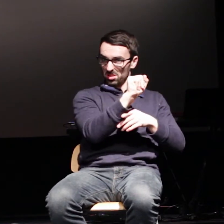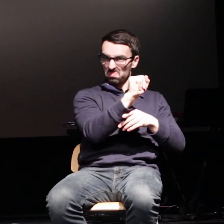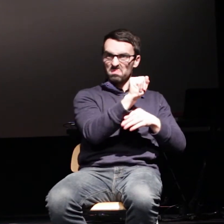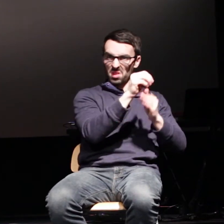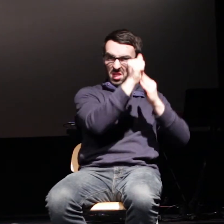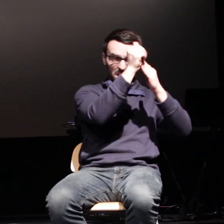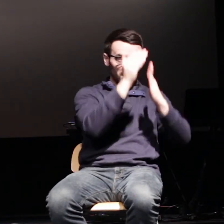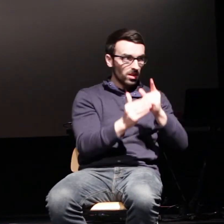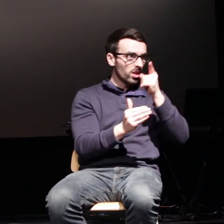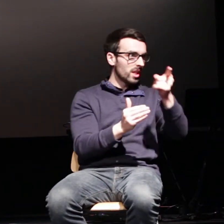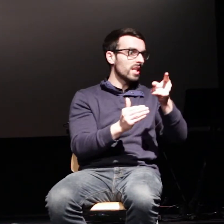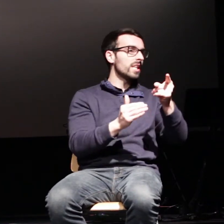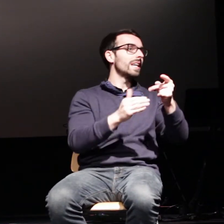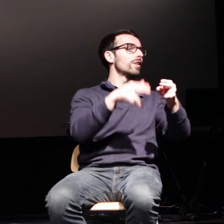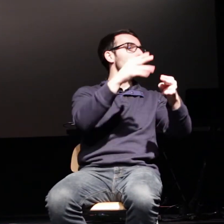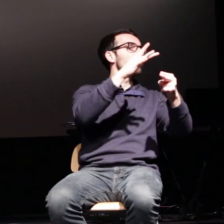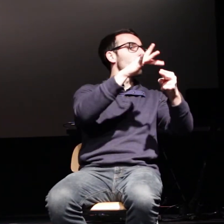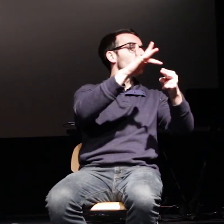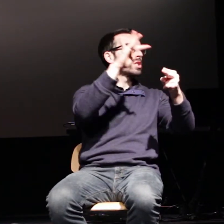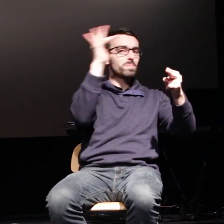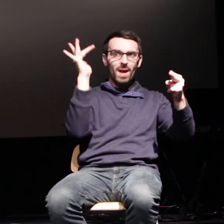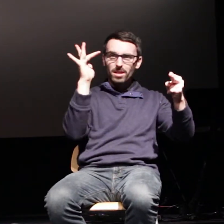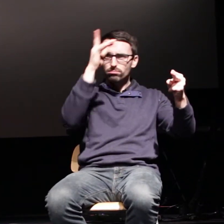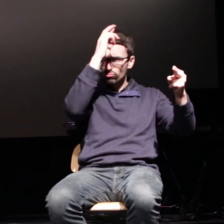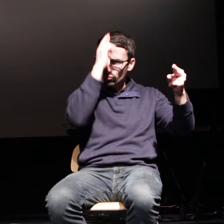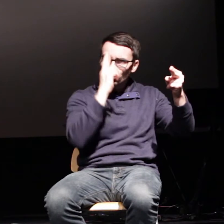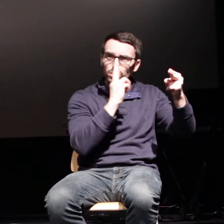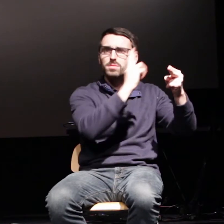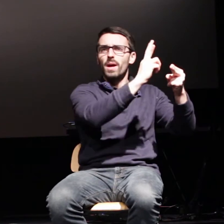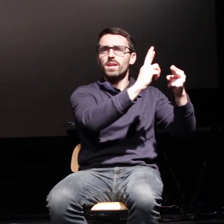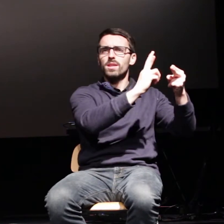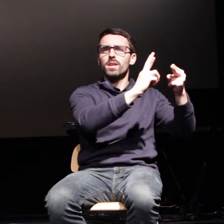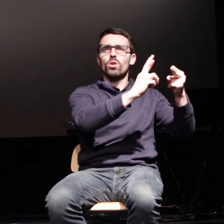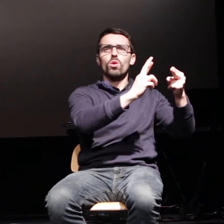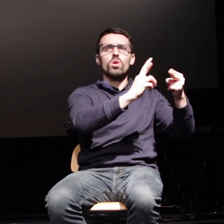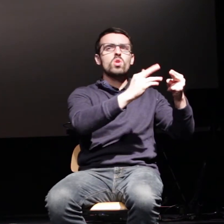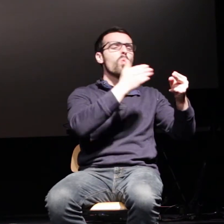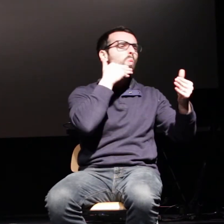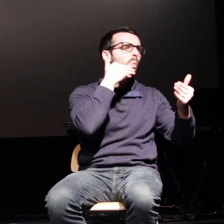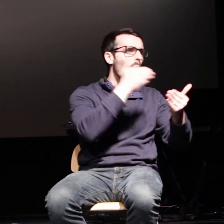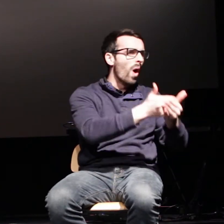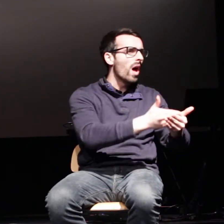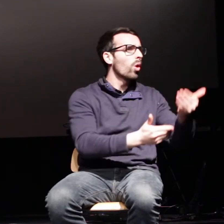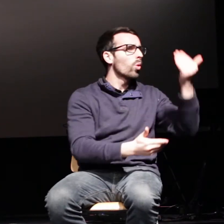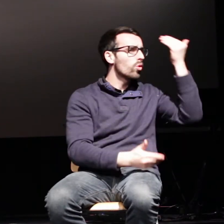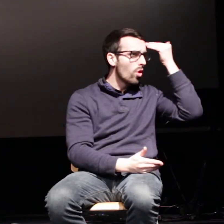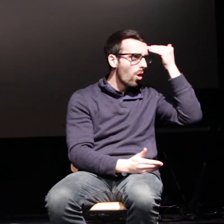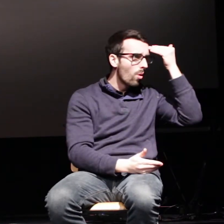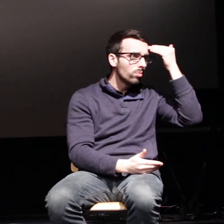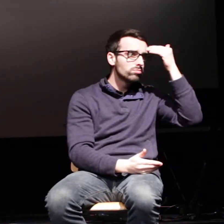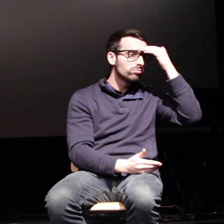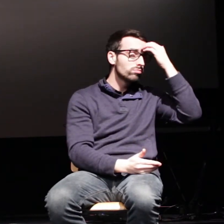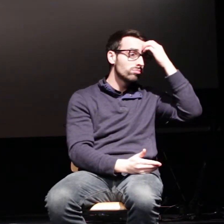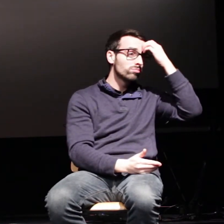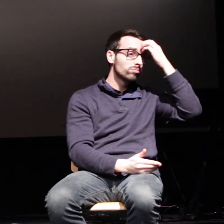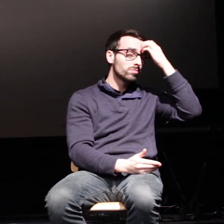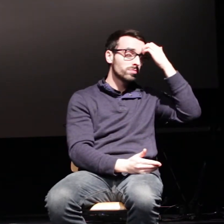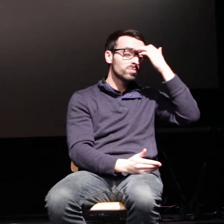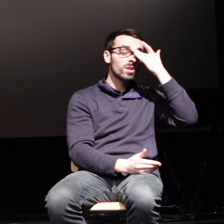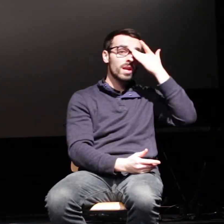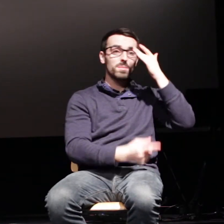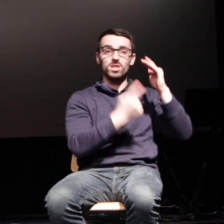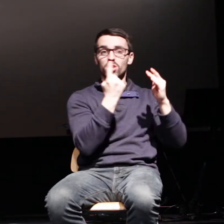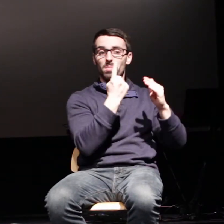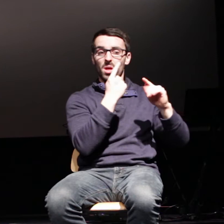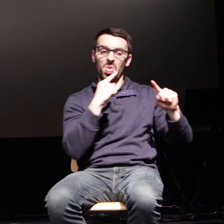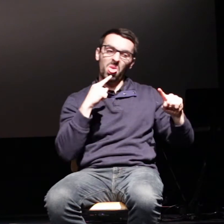standards, and he would have been well known. He would have had a place and a position, but something has intersected his